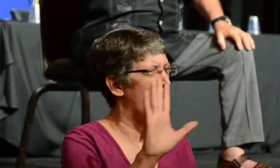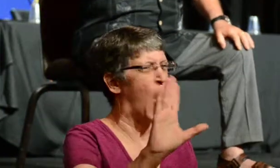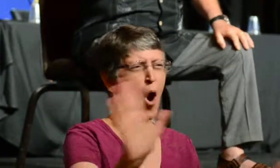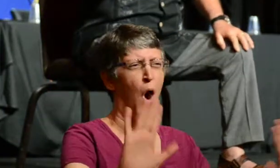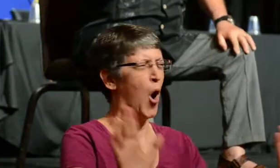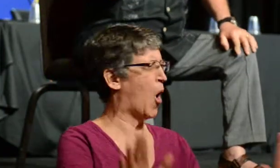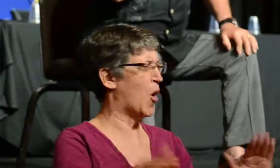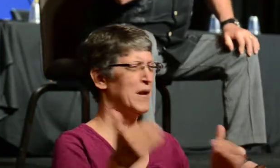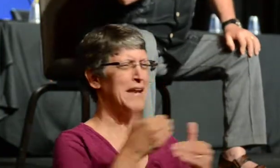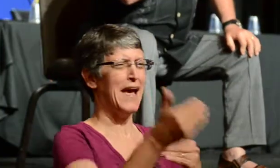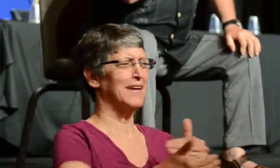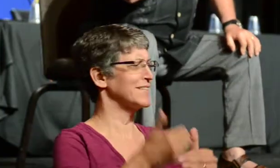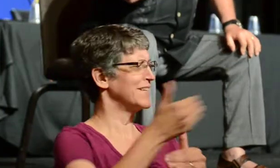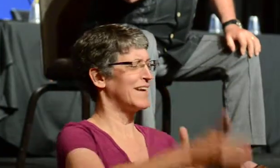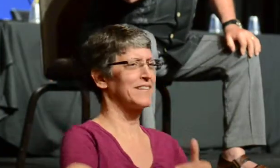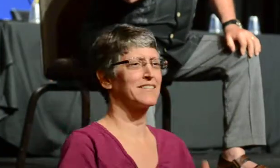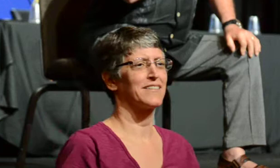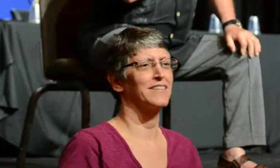What did he say?